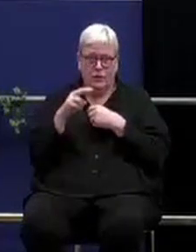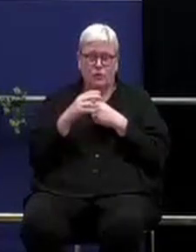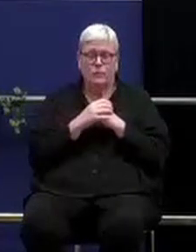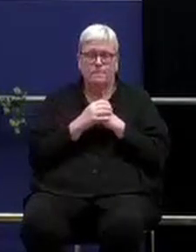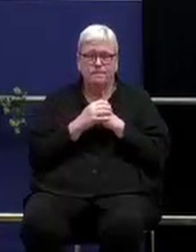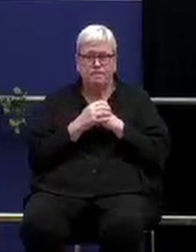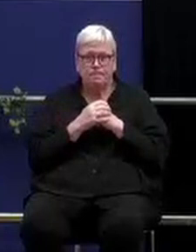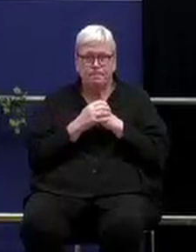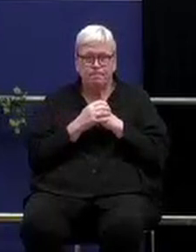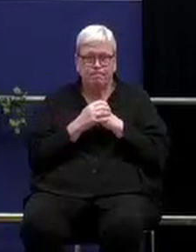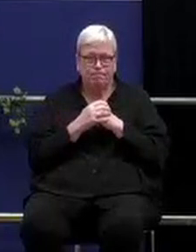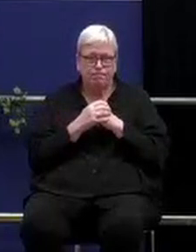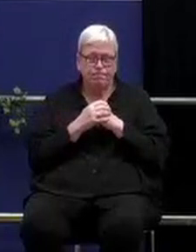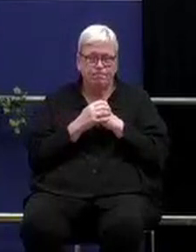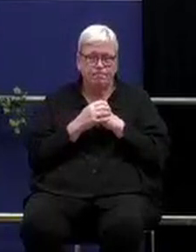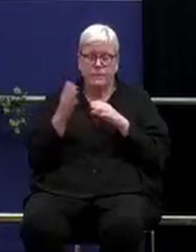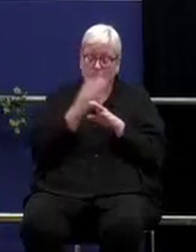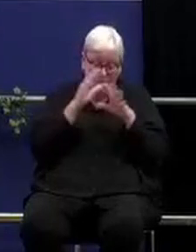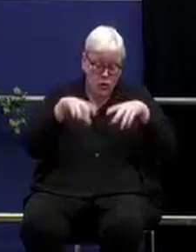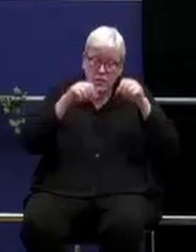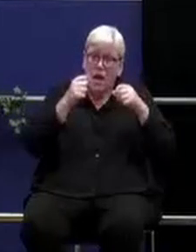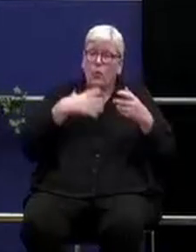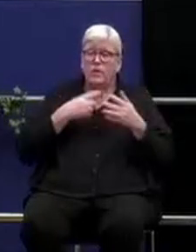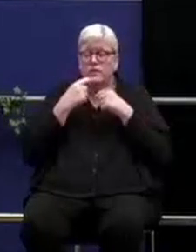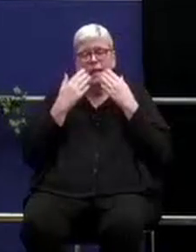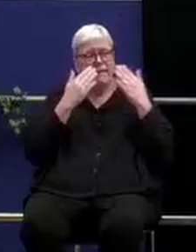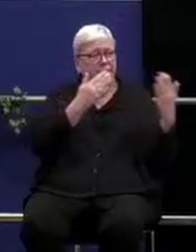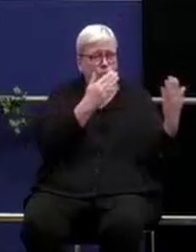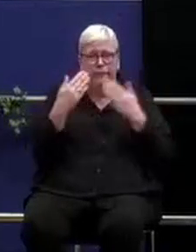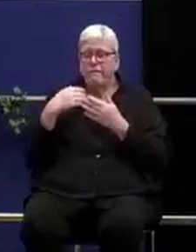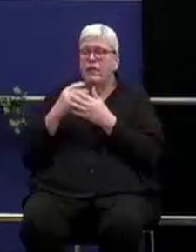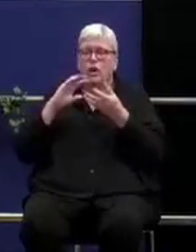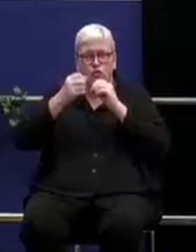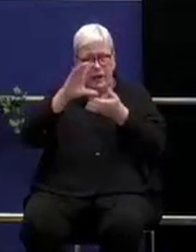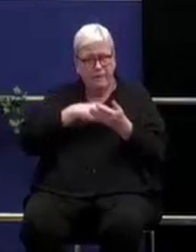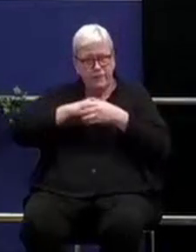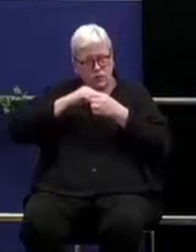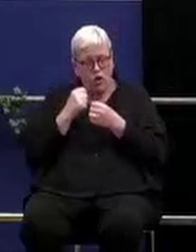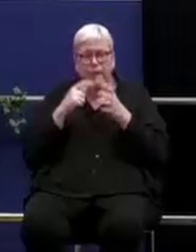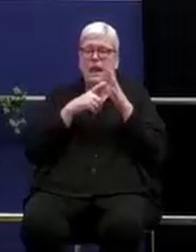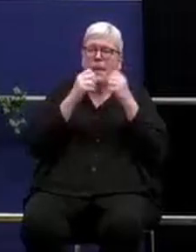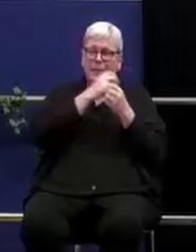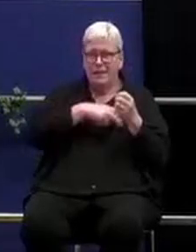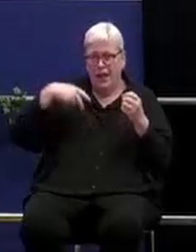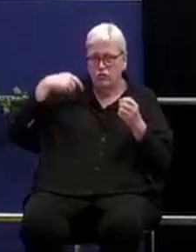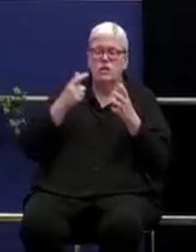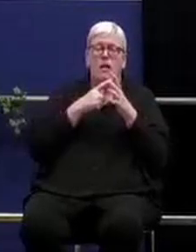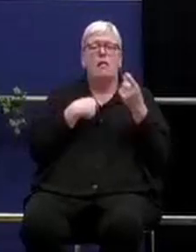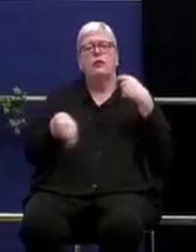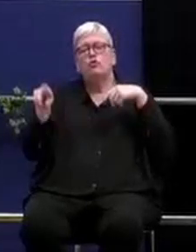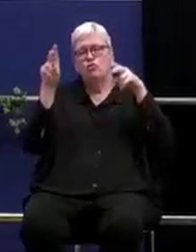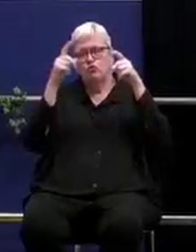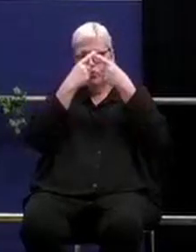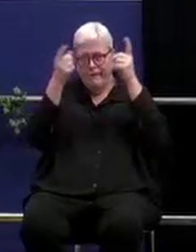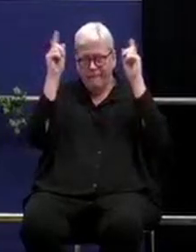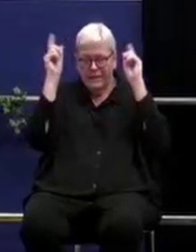event. Before we get started, I just want to thank Creative Scotland, Aberdeen City Council, and the University of Aberdeen for their